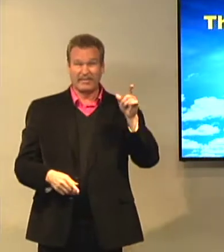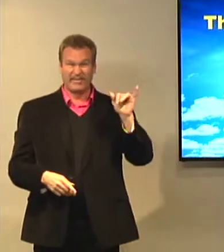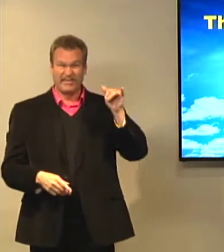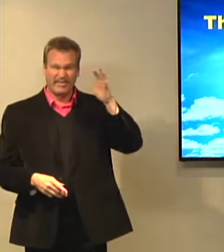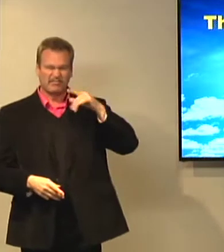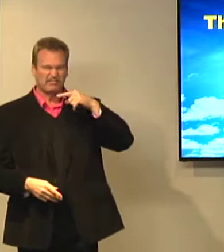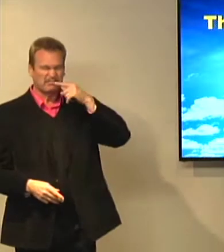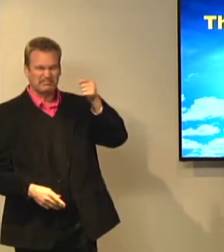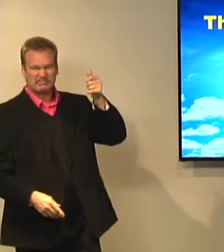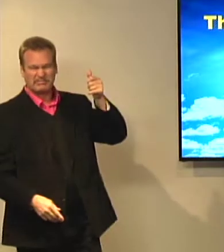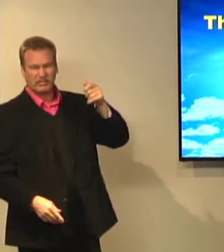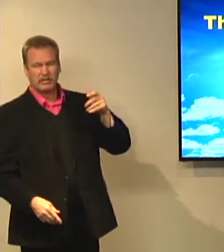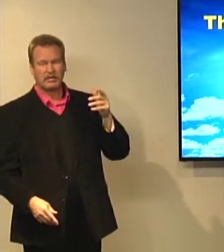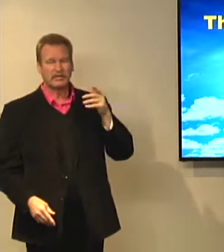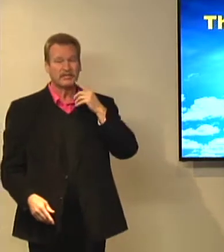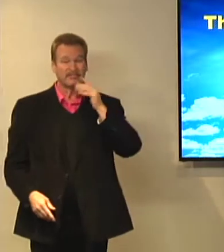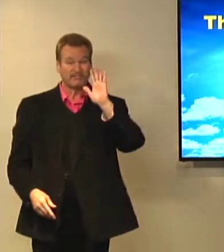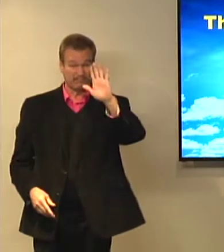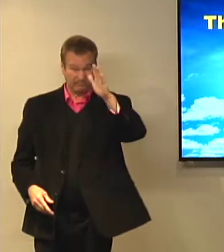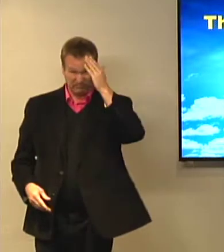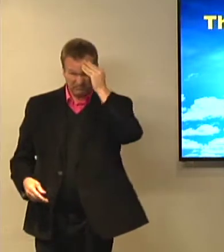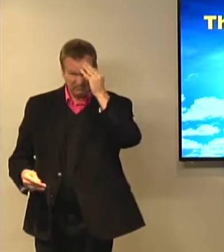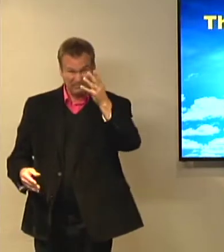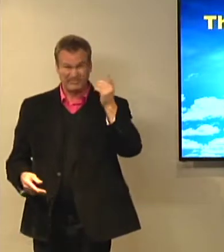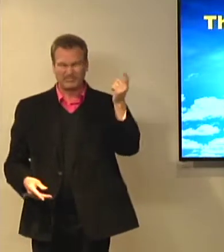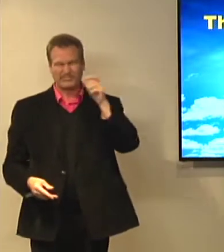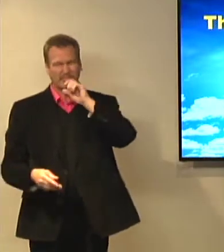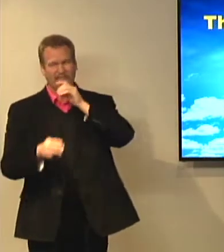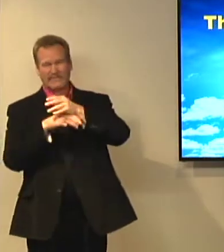One of my older teachers, a hearing teacher, professor, said,